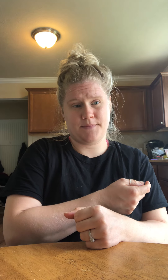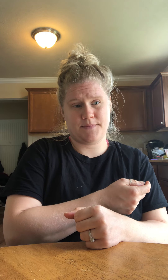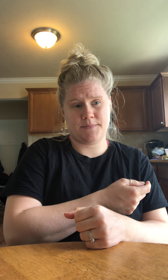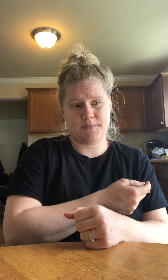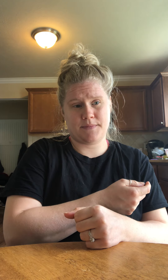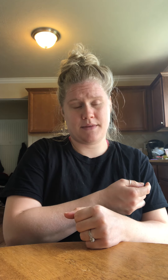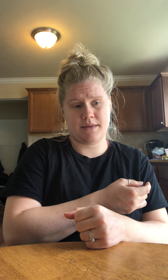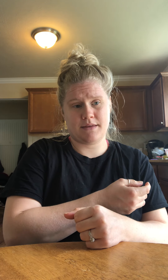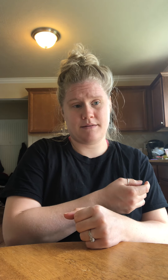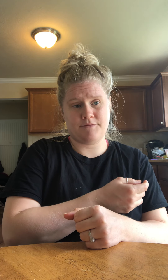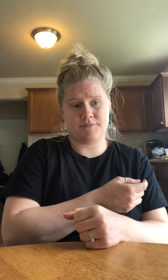on the hill.